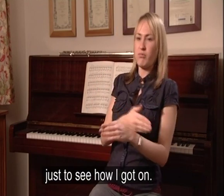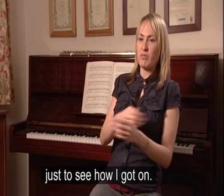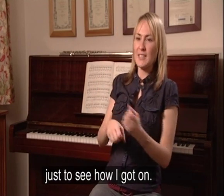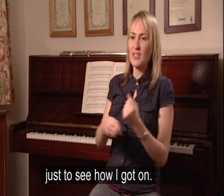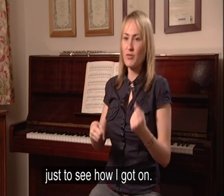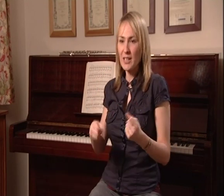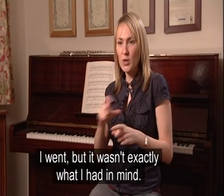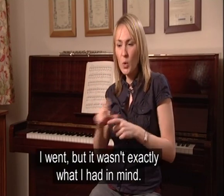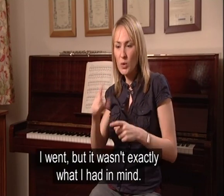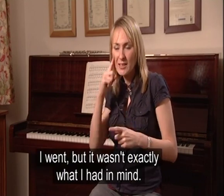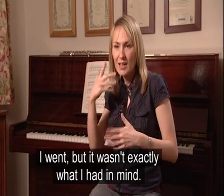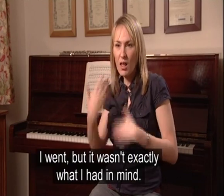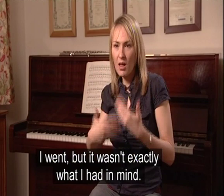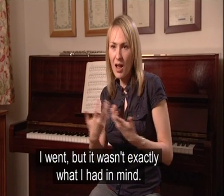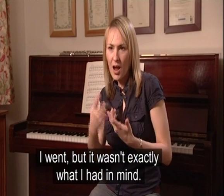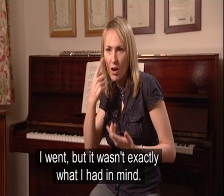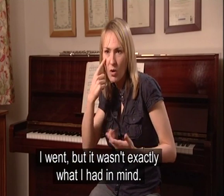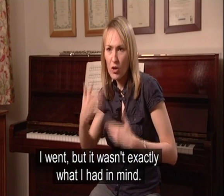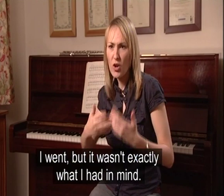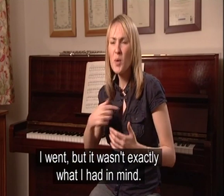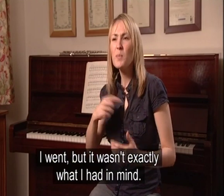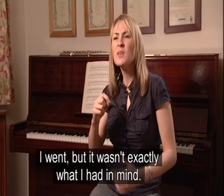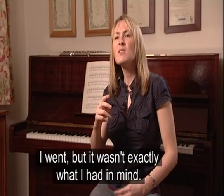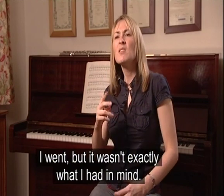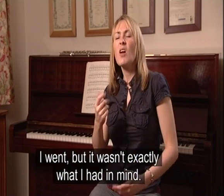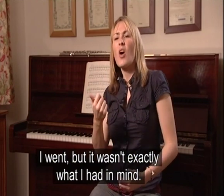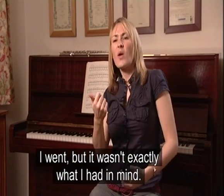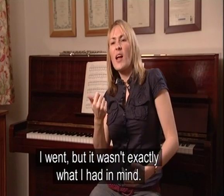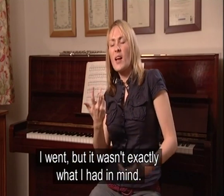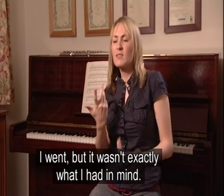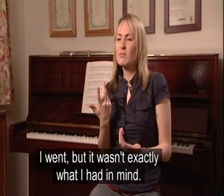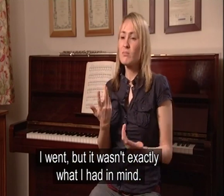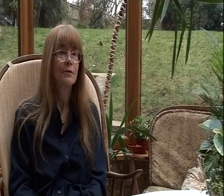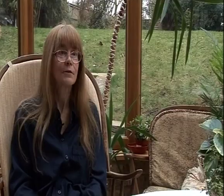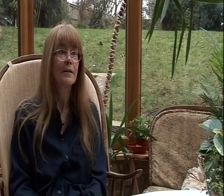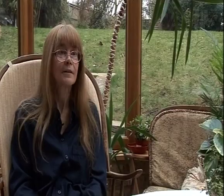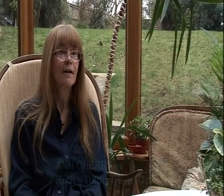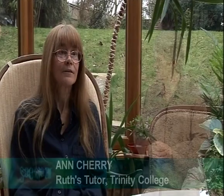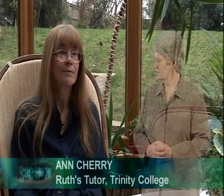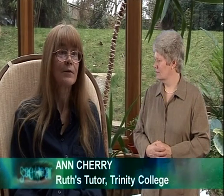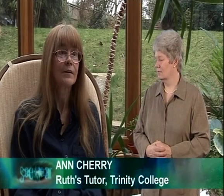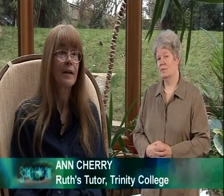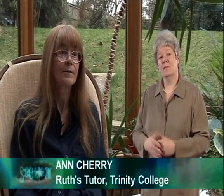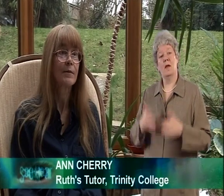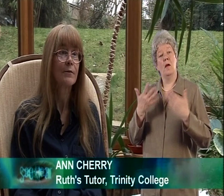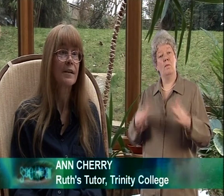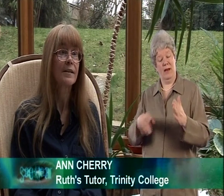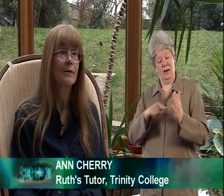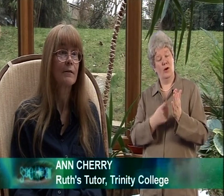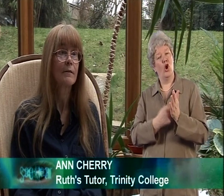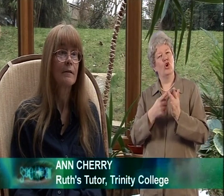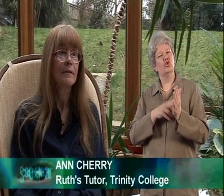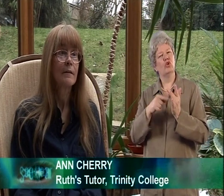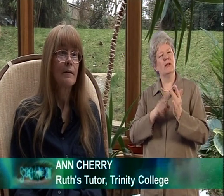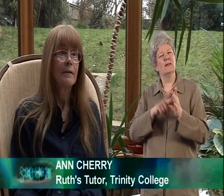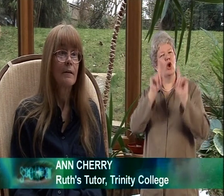I got on. I went, but it wasn't exactly what I had in mind. Trinity College of Music asked me to assess her